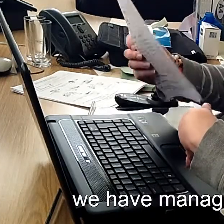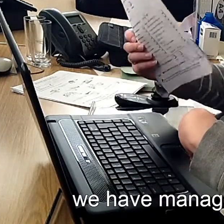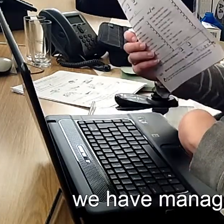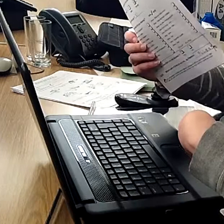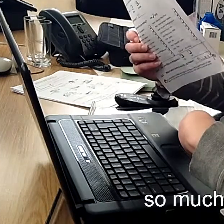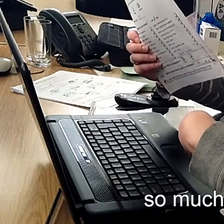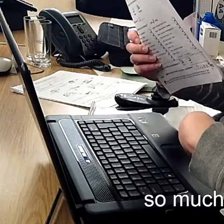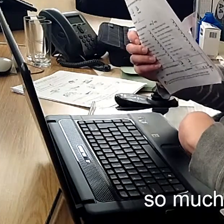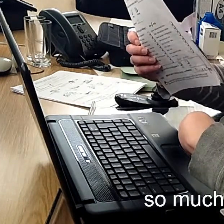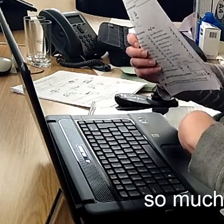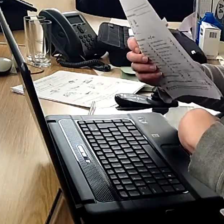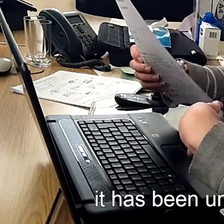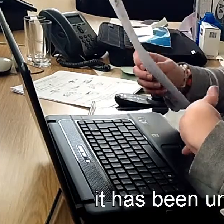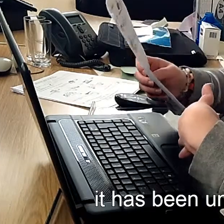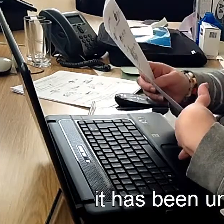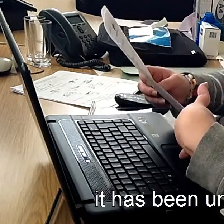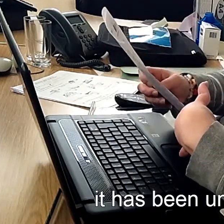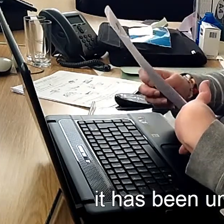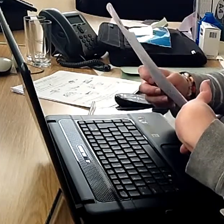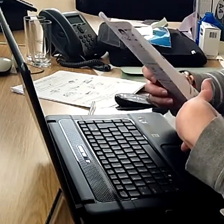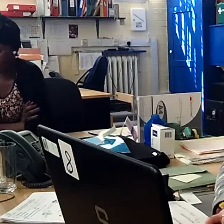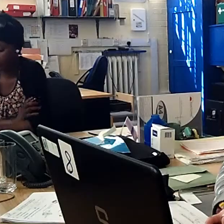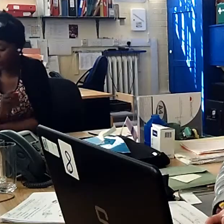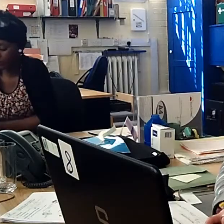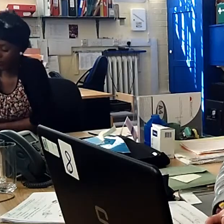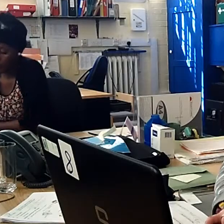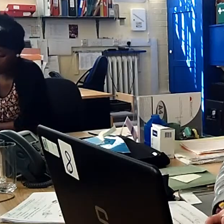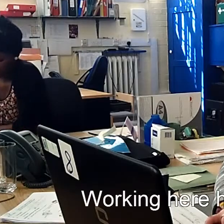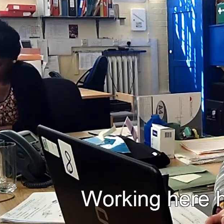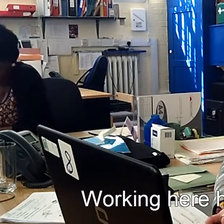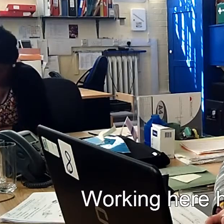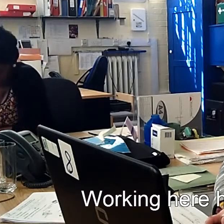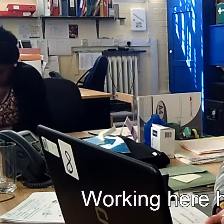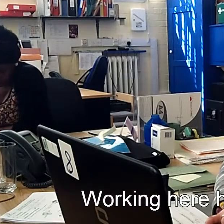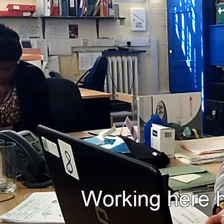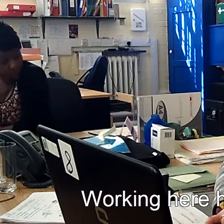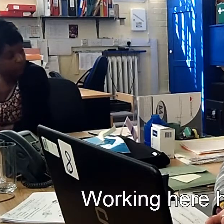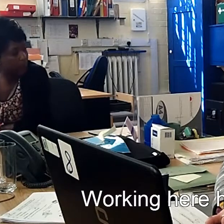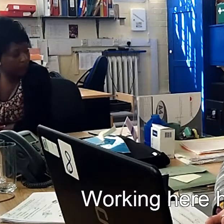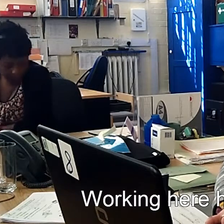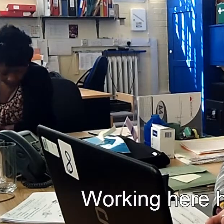managed to clear up so much work. It's been unbelievable. I think it